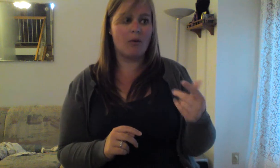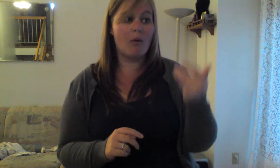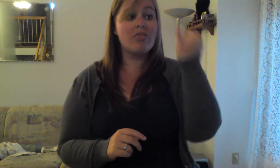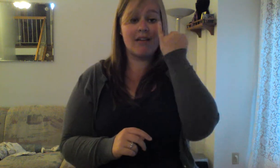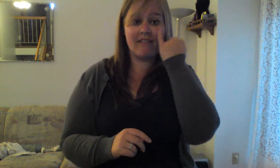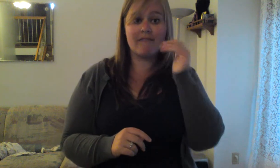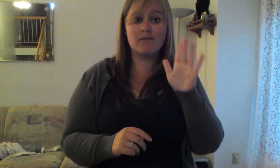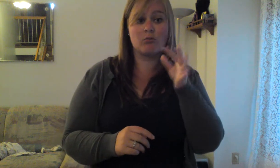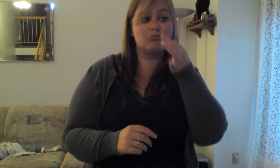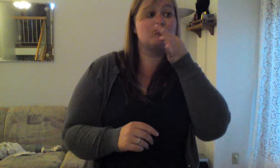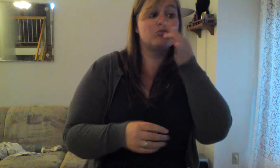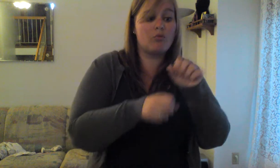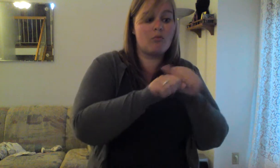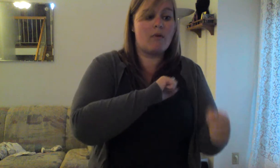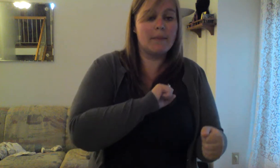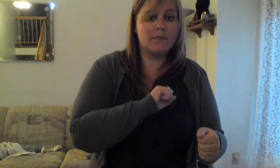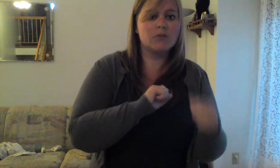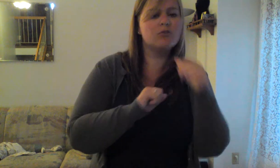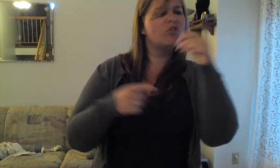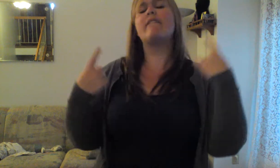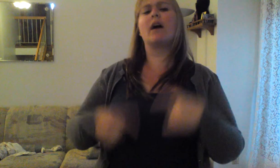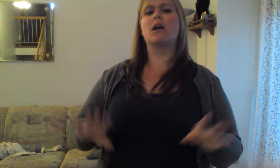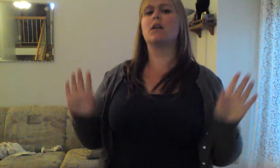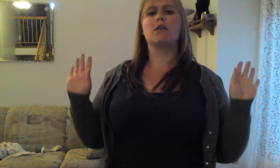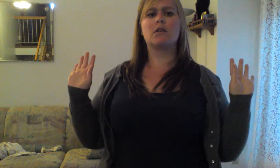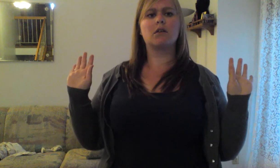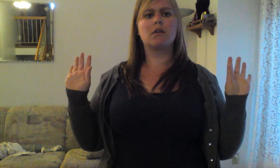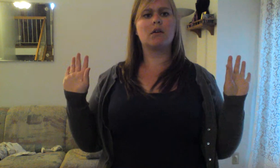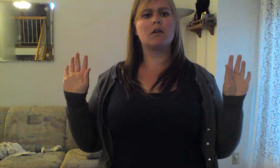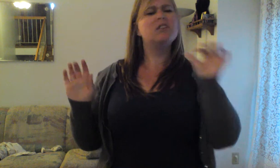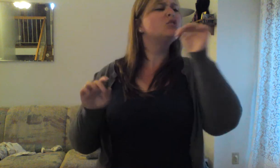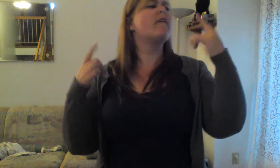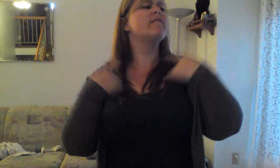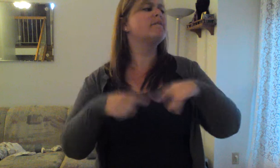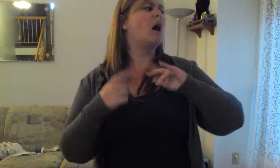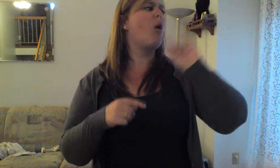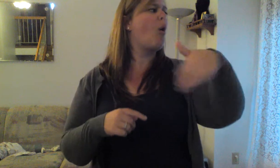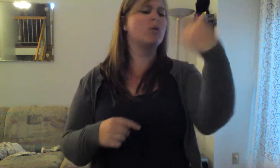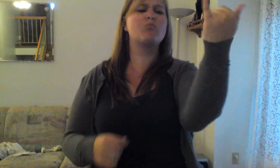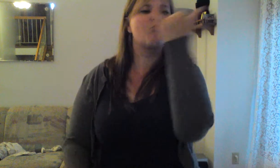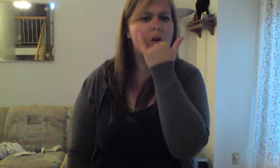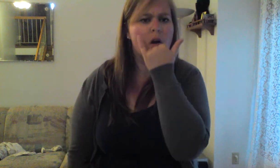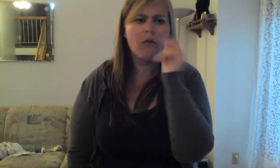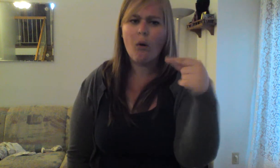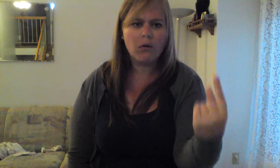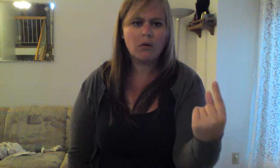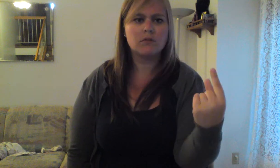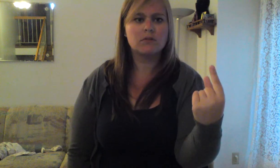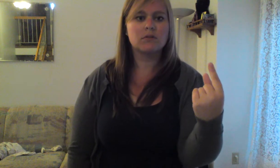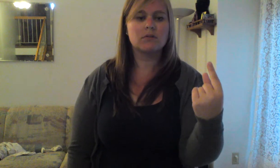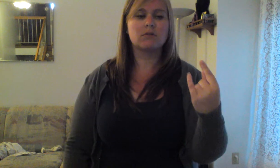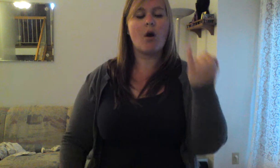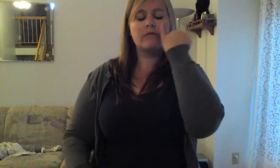don't fight back. There's never an excuse to fight. Fighting is always unacceptable. See, if you're in peaceful state and